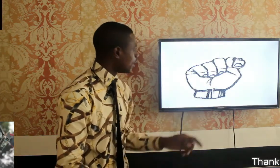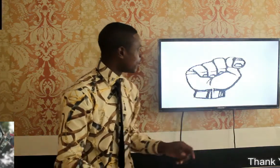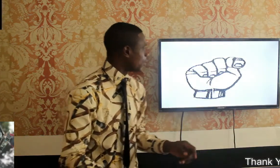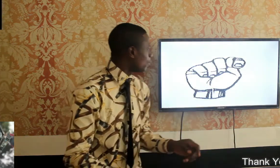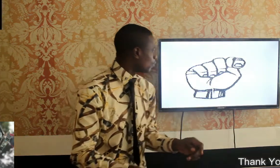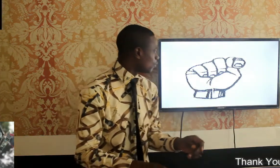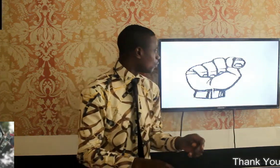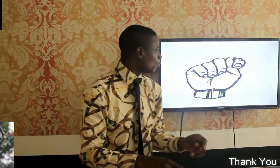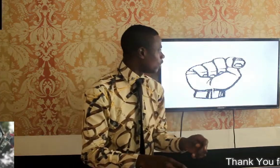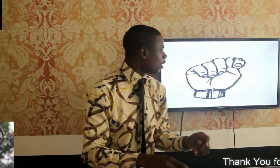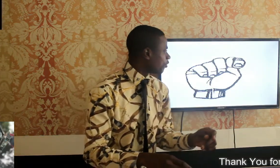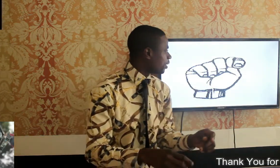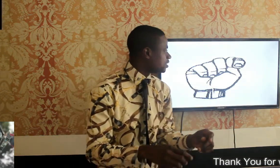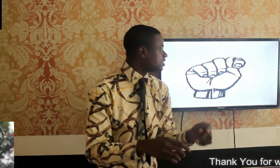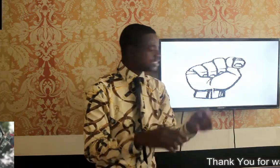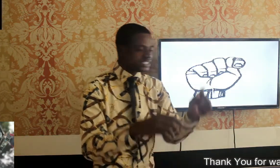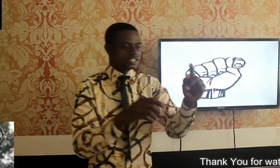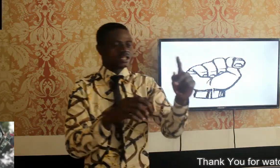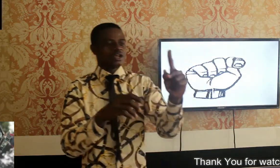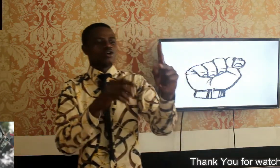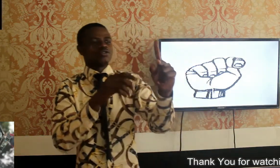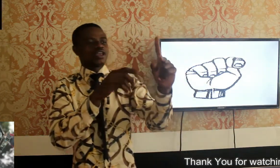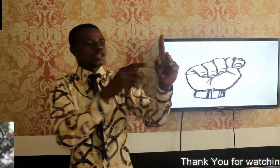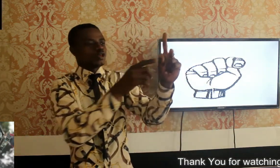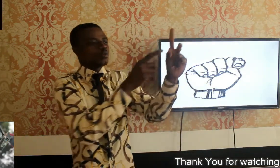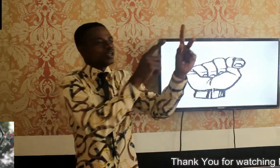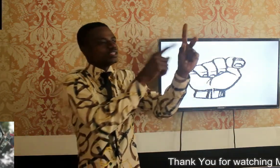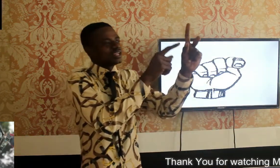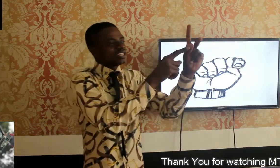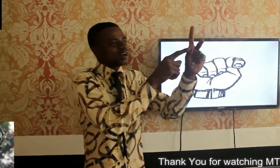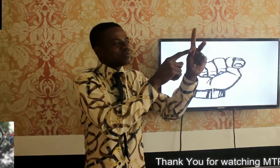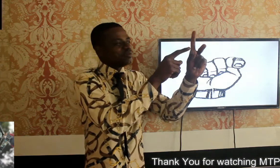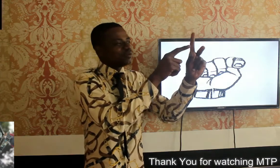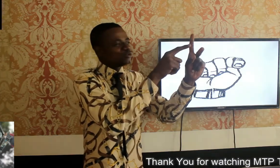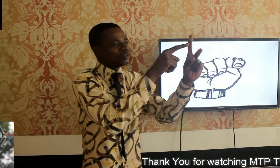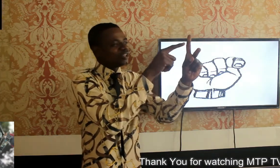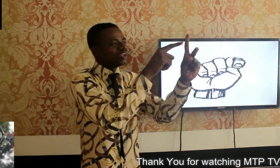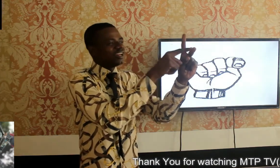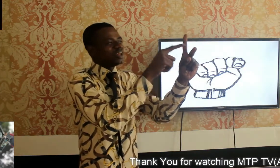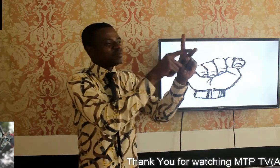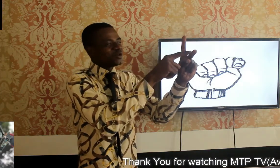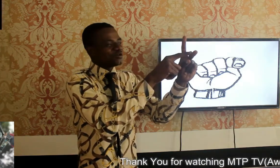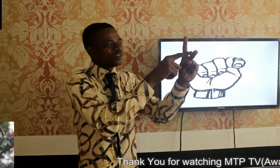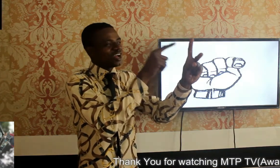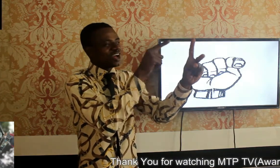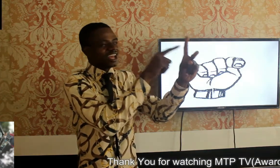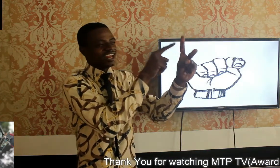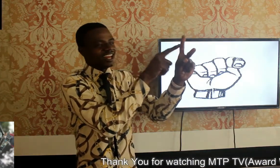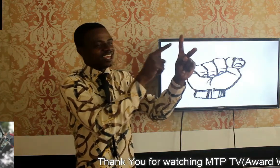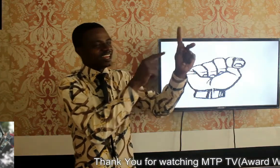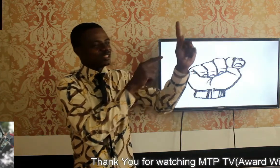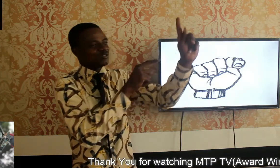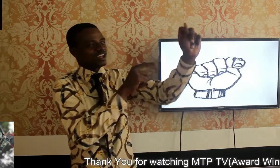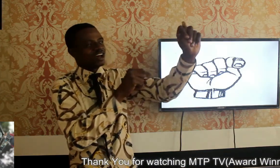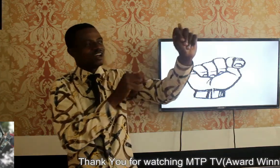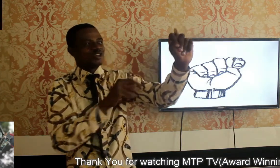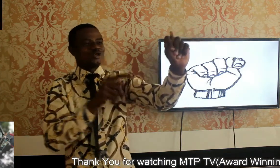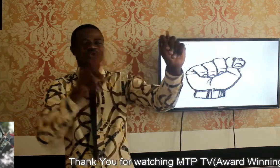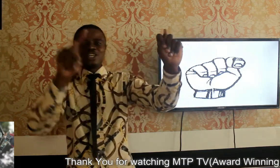The other alphabet is T. Over here you place the thumb in between the middle finger and then the index finger. You go